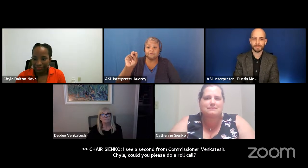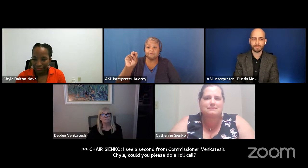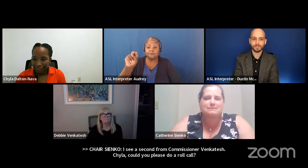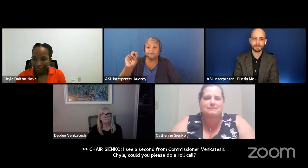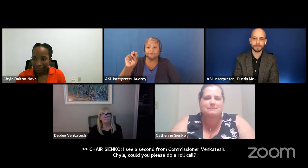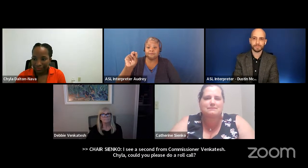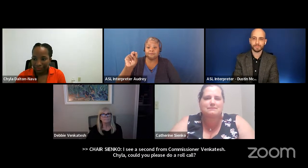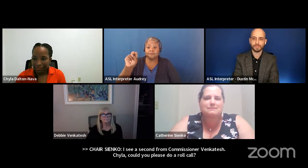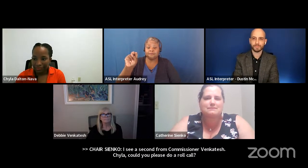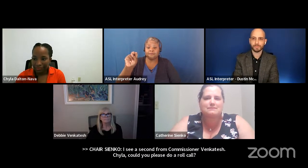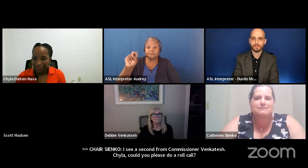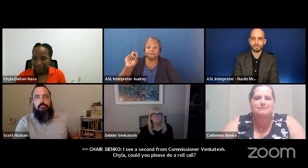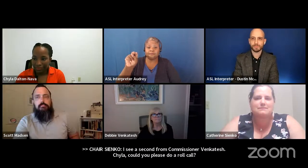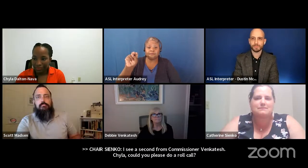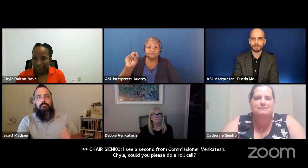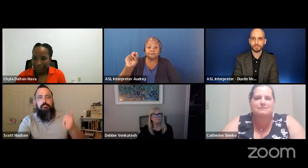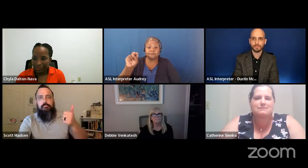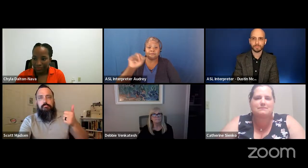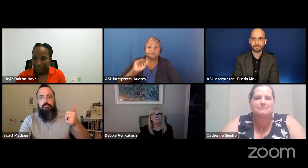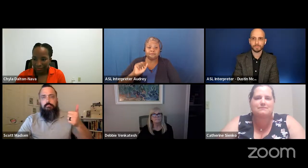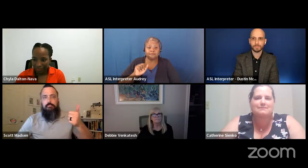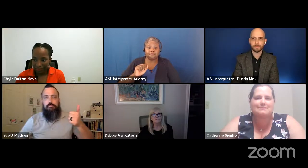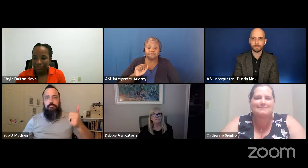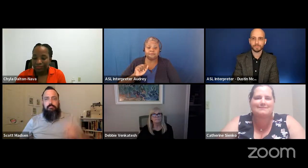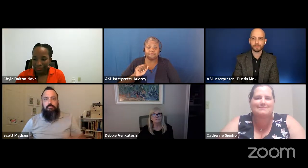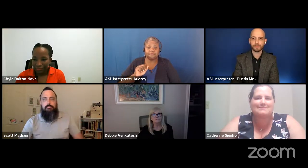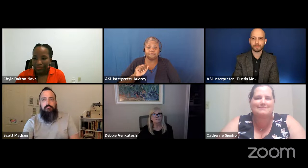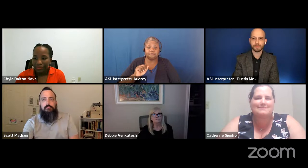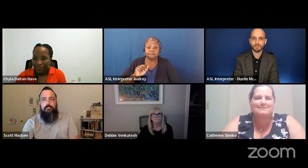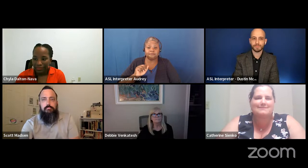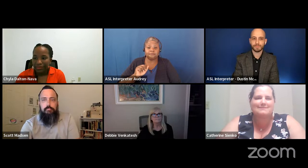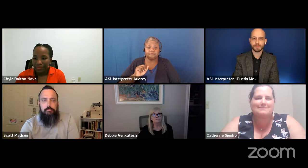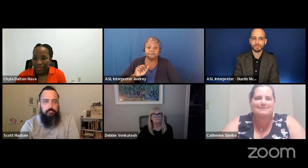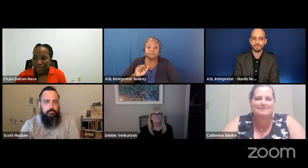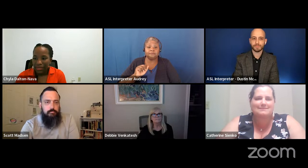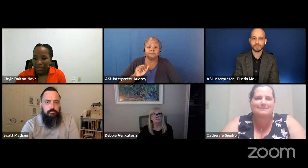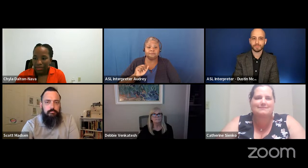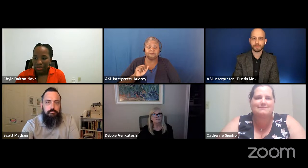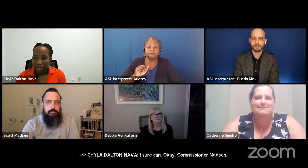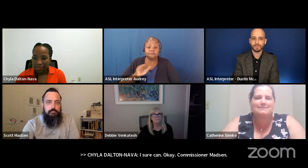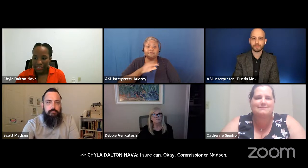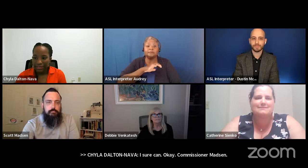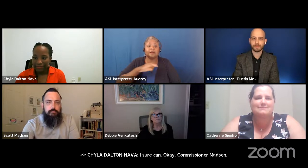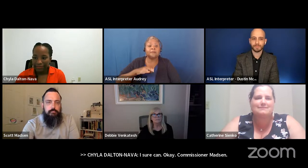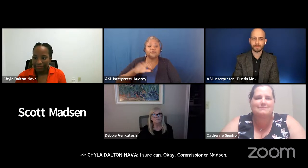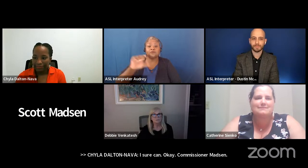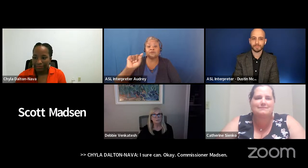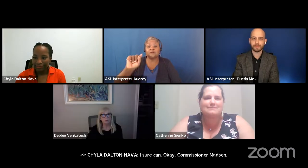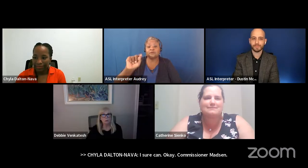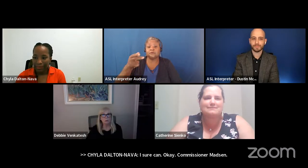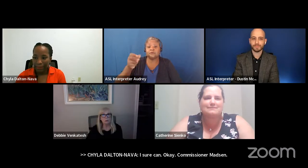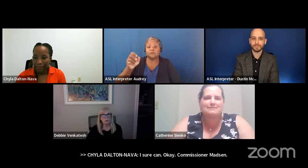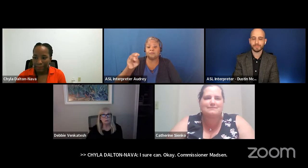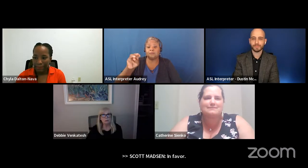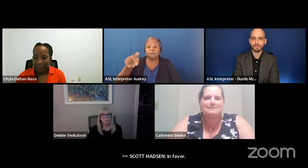In favor? Commissioner Thompson,